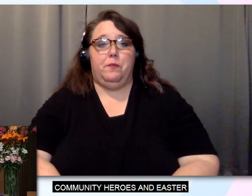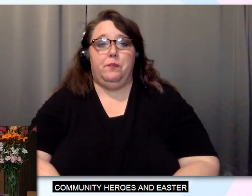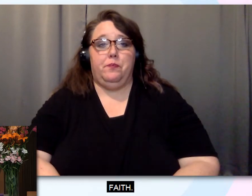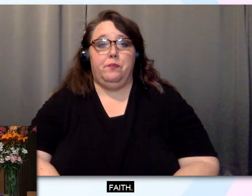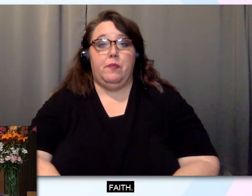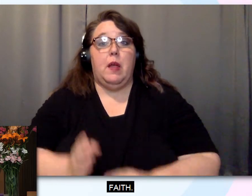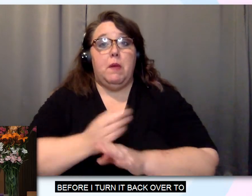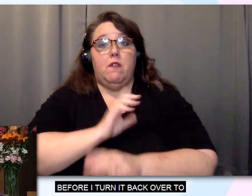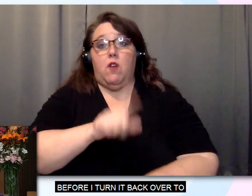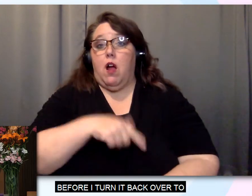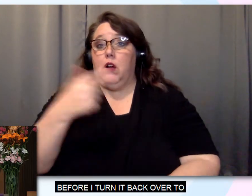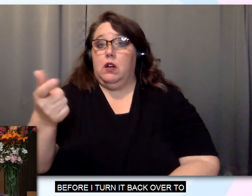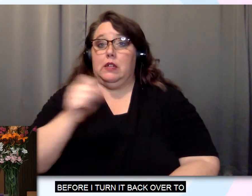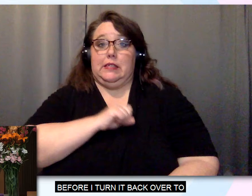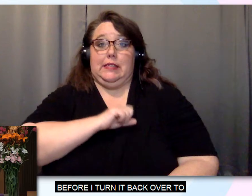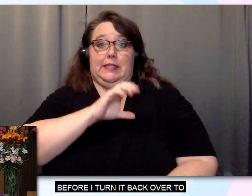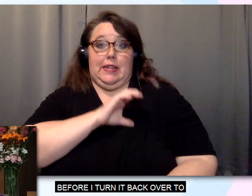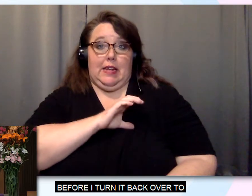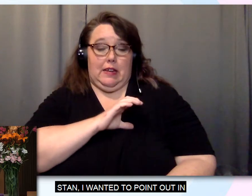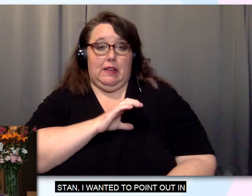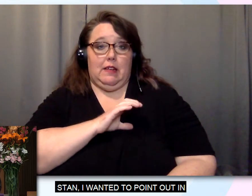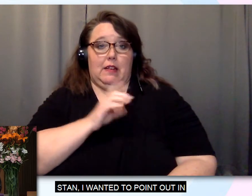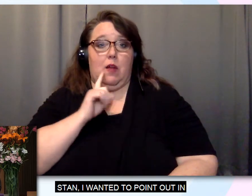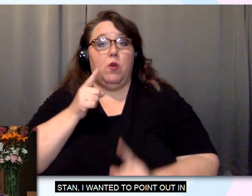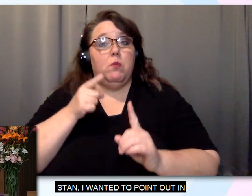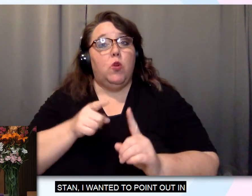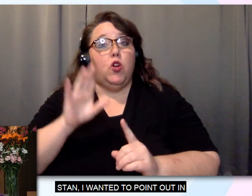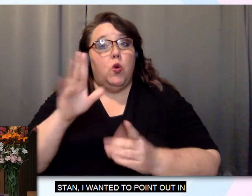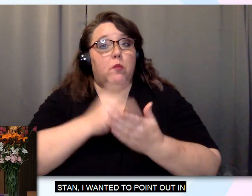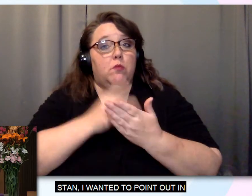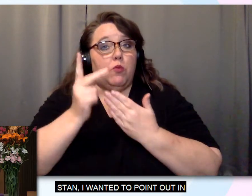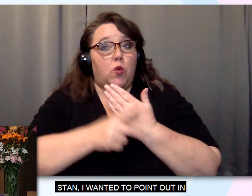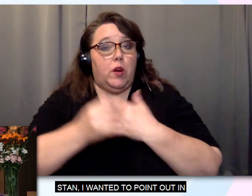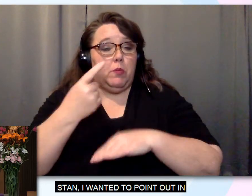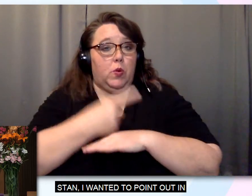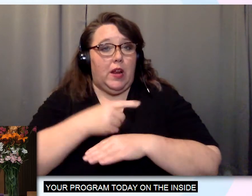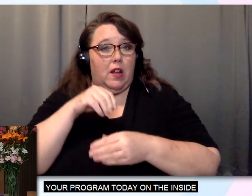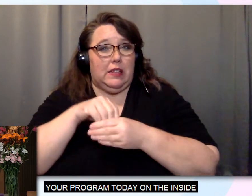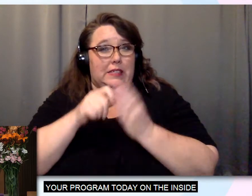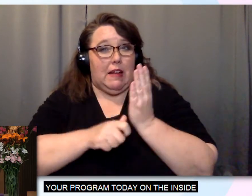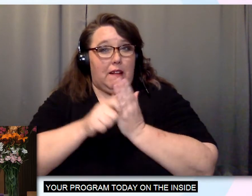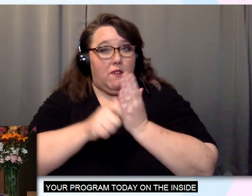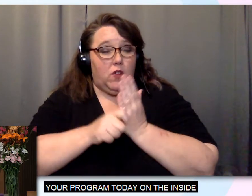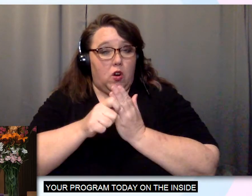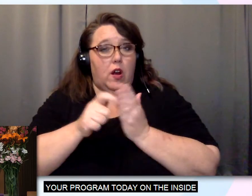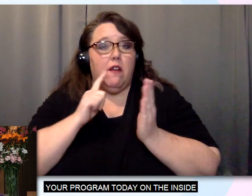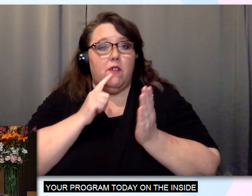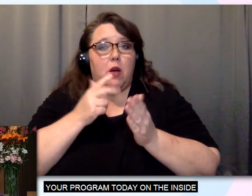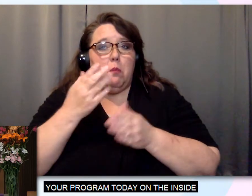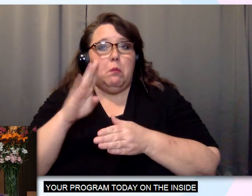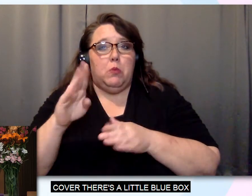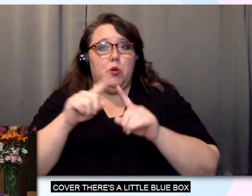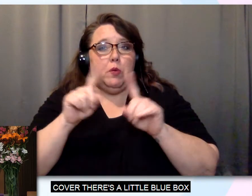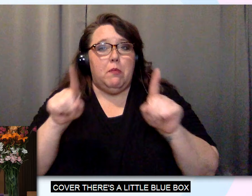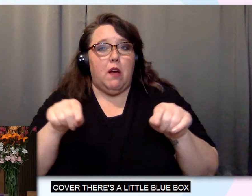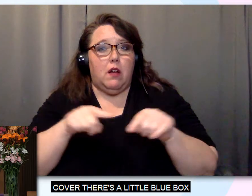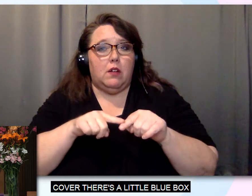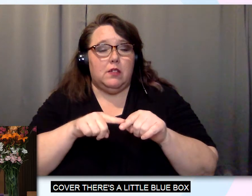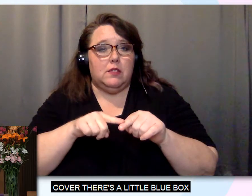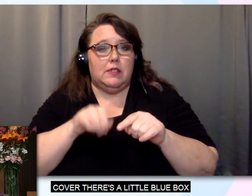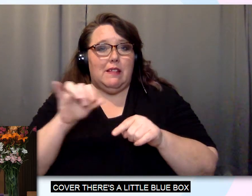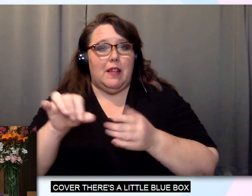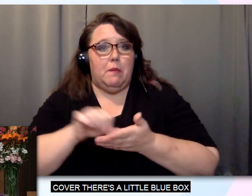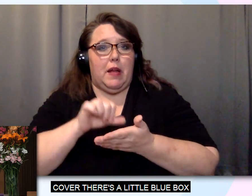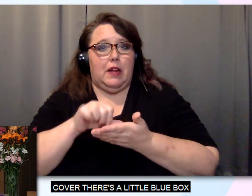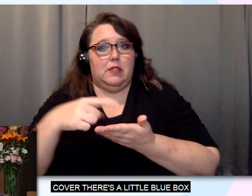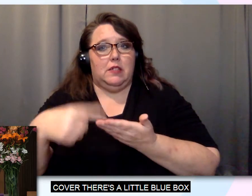faith. Before I turn it back over to Stan, I wanted to point out in your program today, on the inside cover, there's a little blue